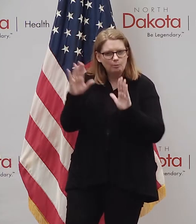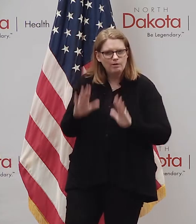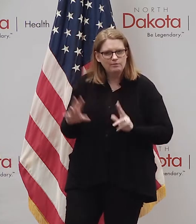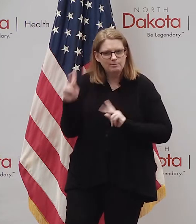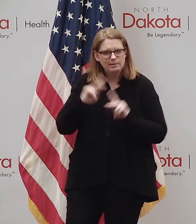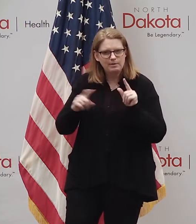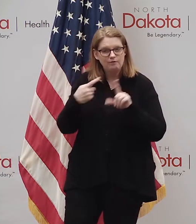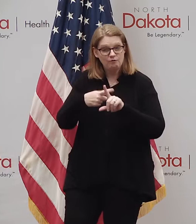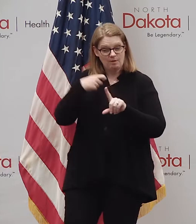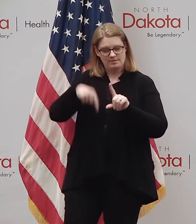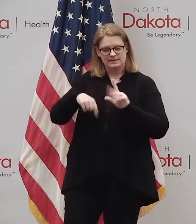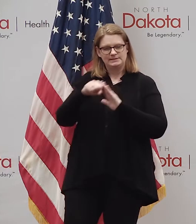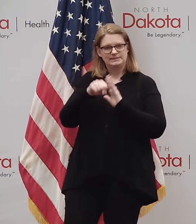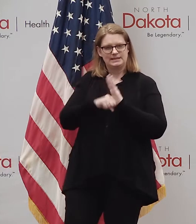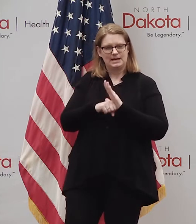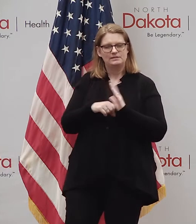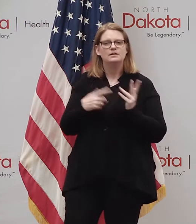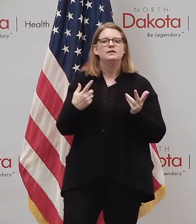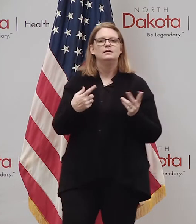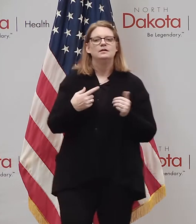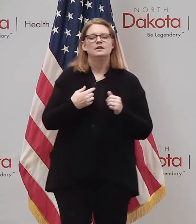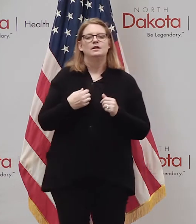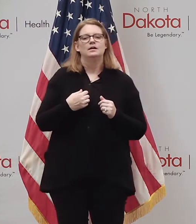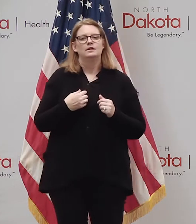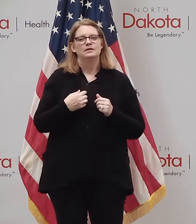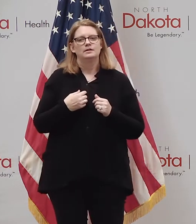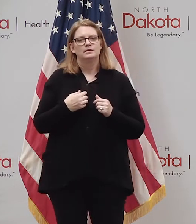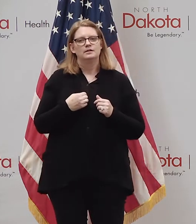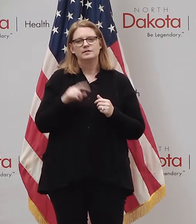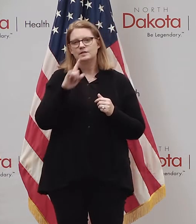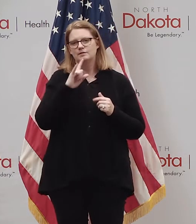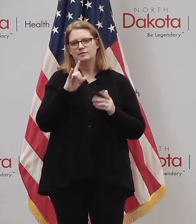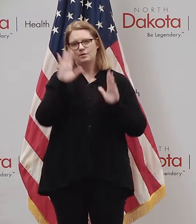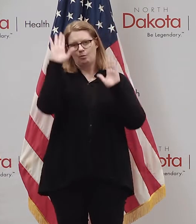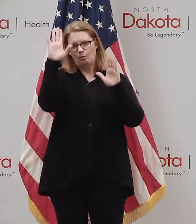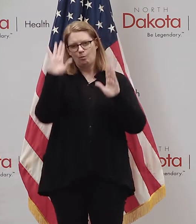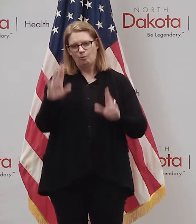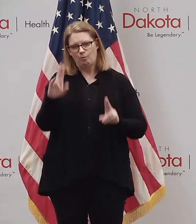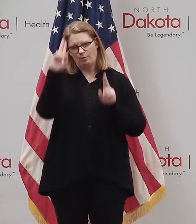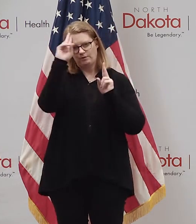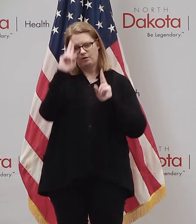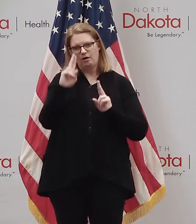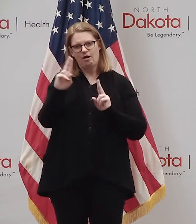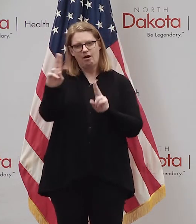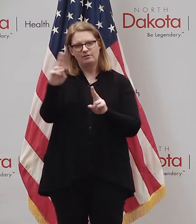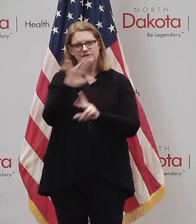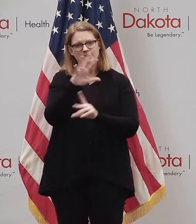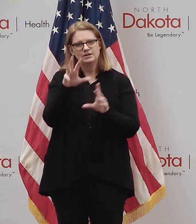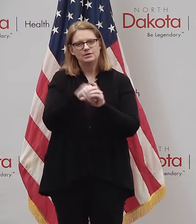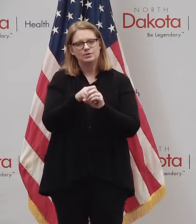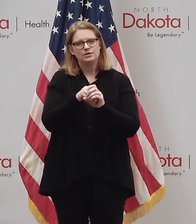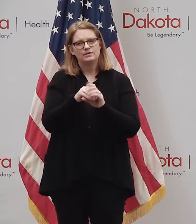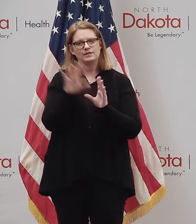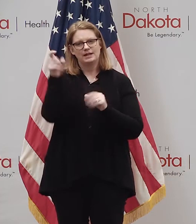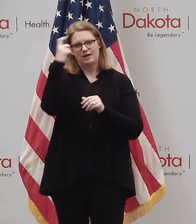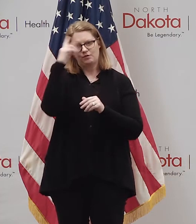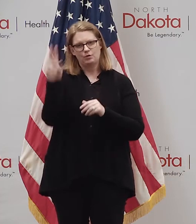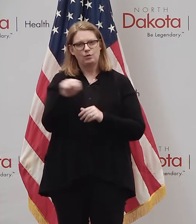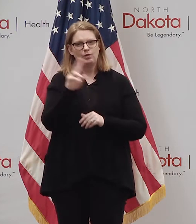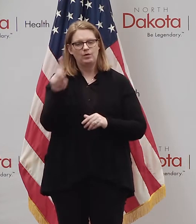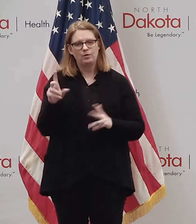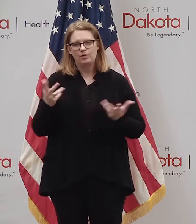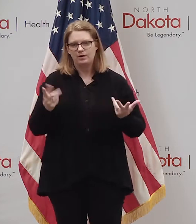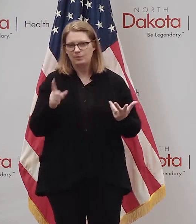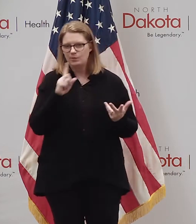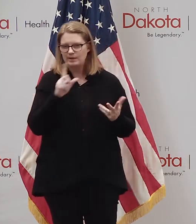legendary. And one of the great honors included in the role of being governor of North Dakota is the opportunity